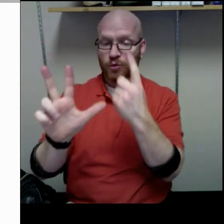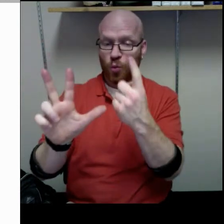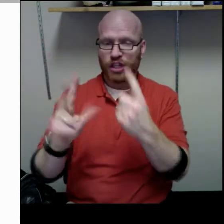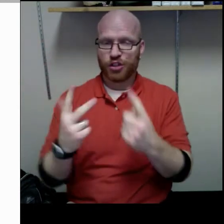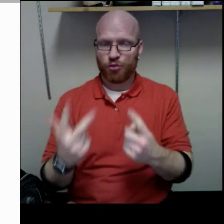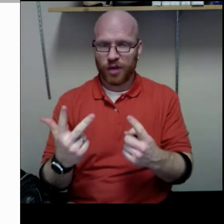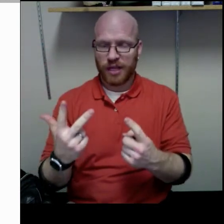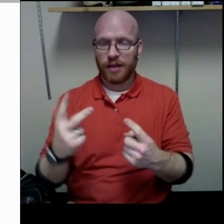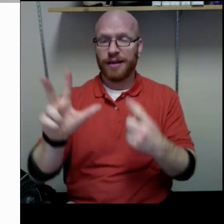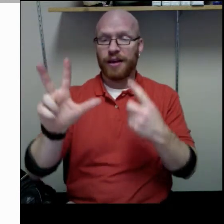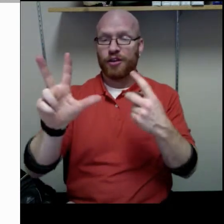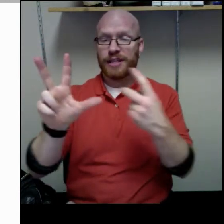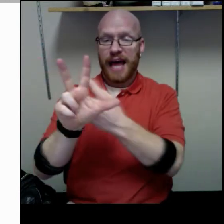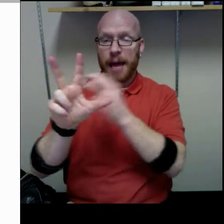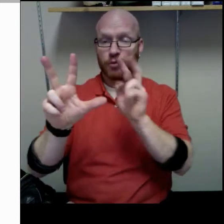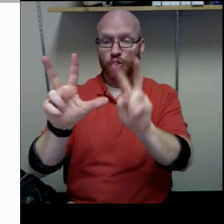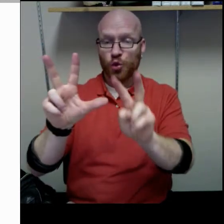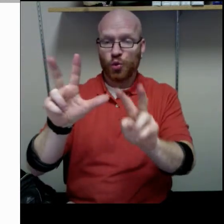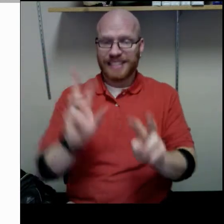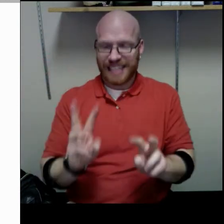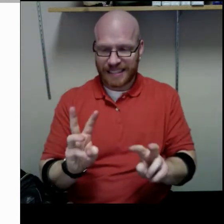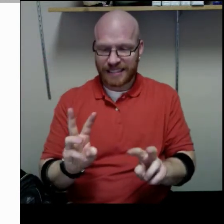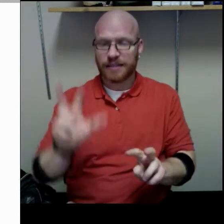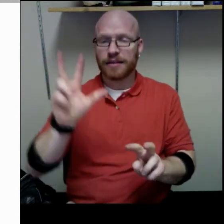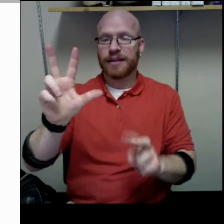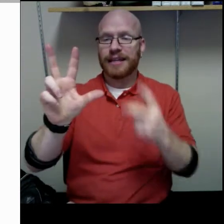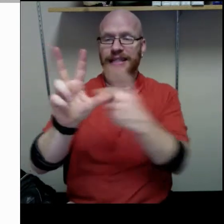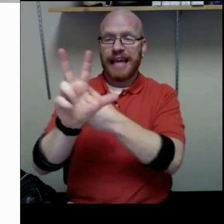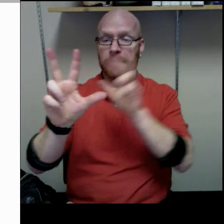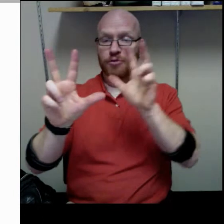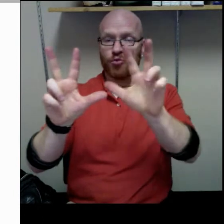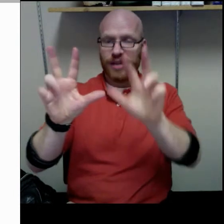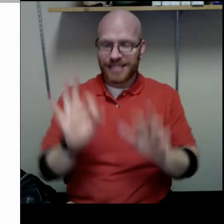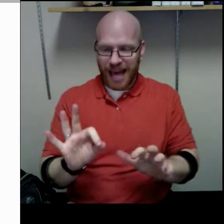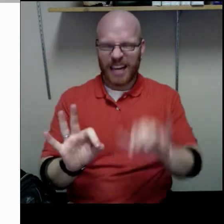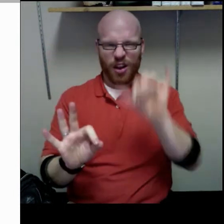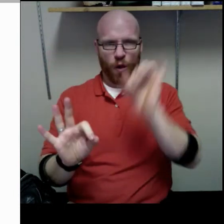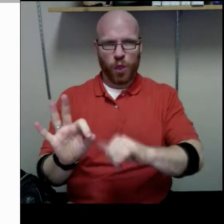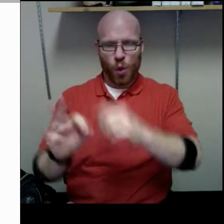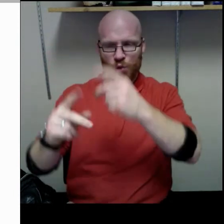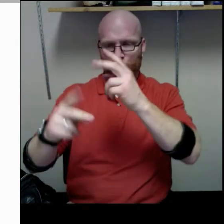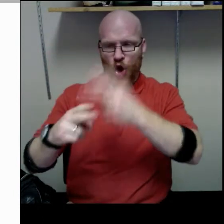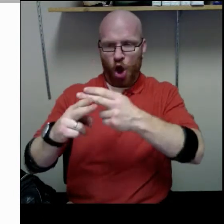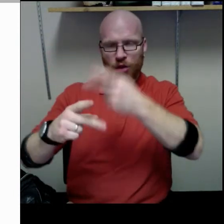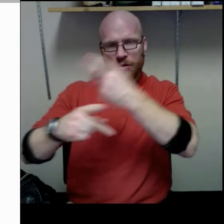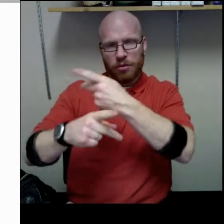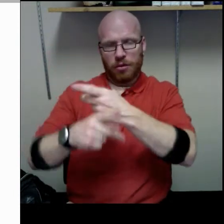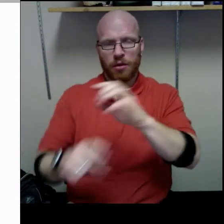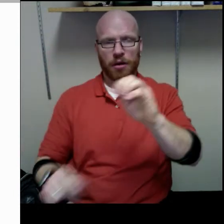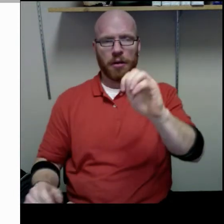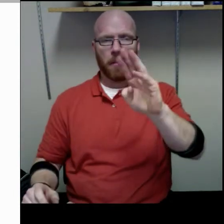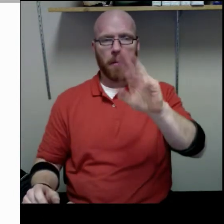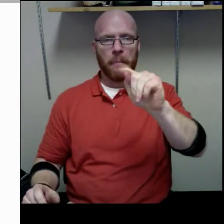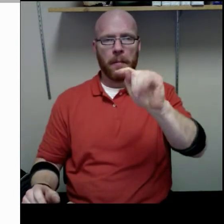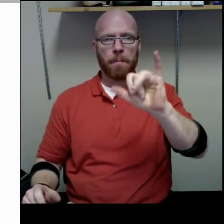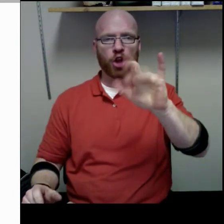3 times 1 is 3 times 2 is 6. Times 3 is 9. Those are called